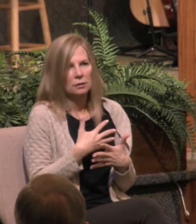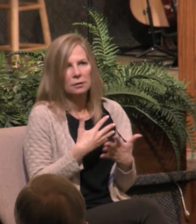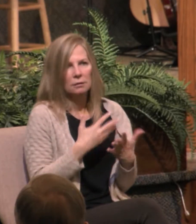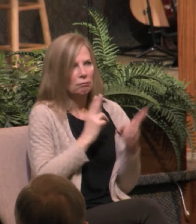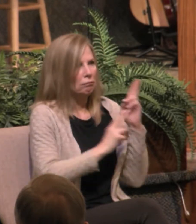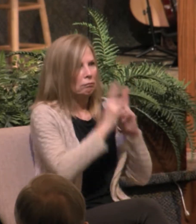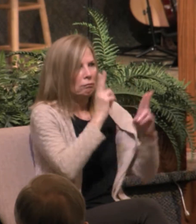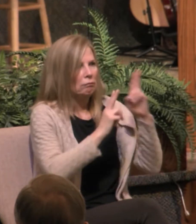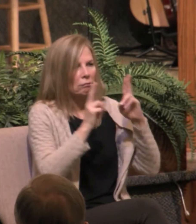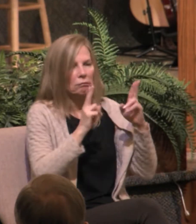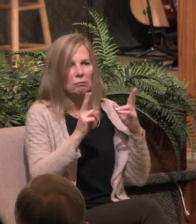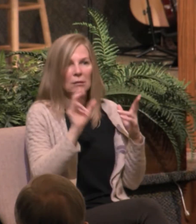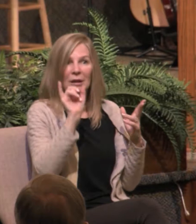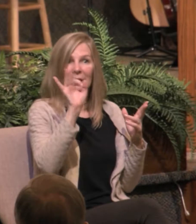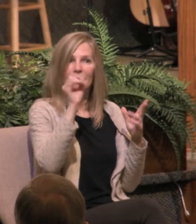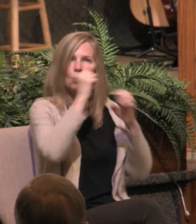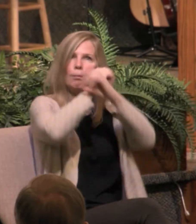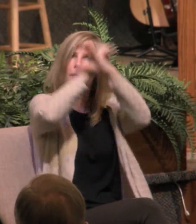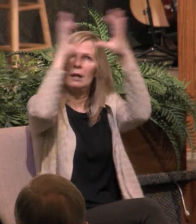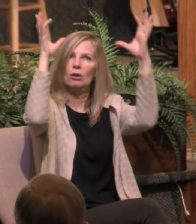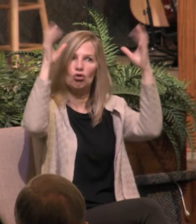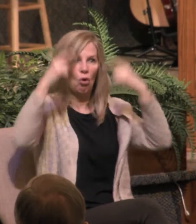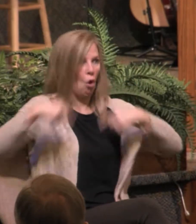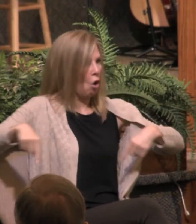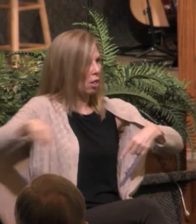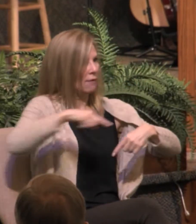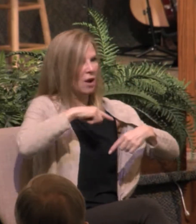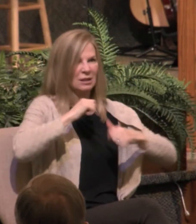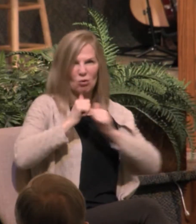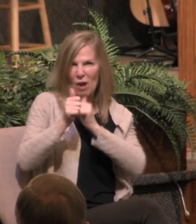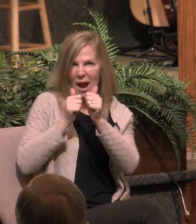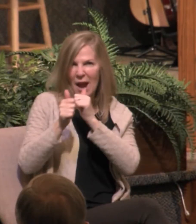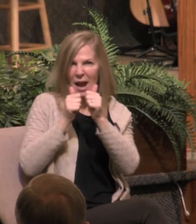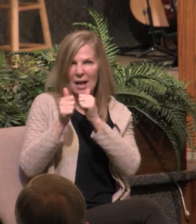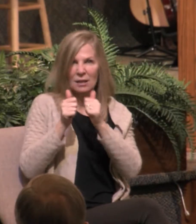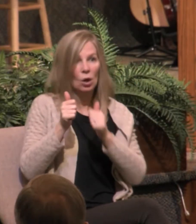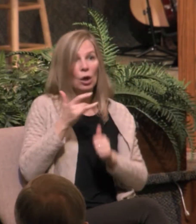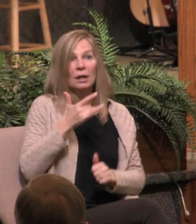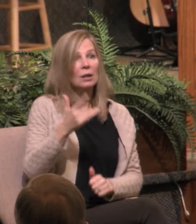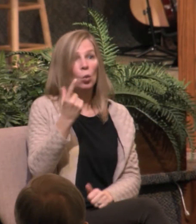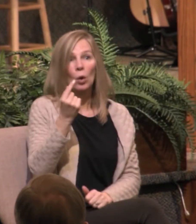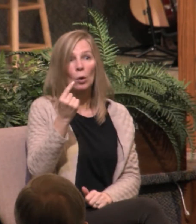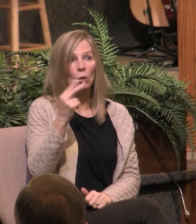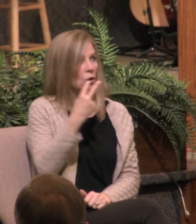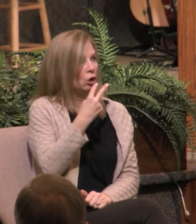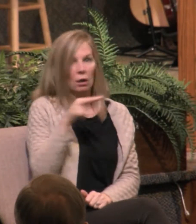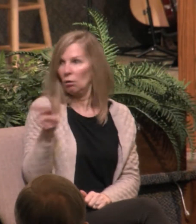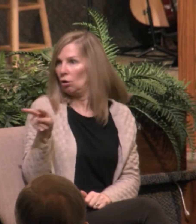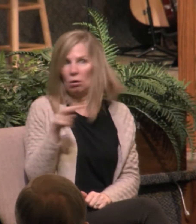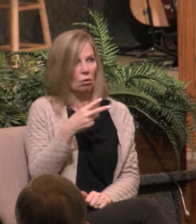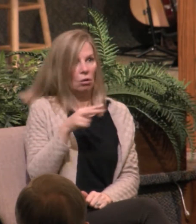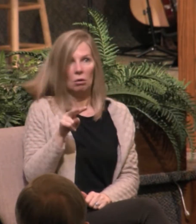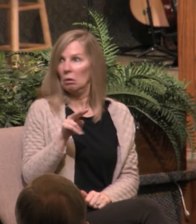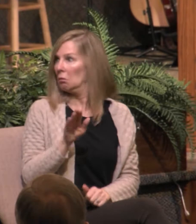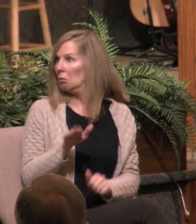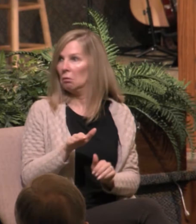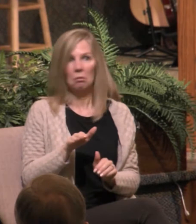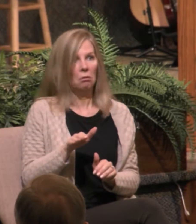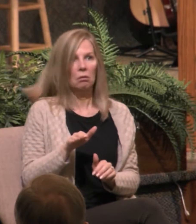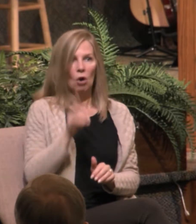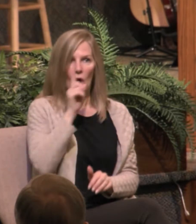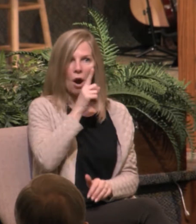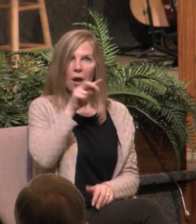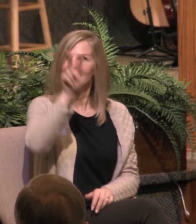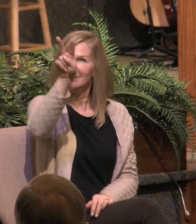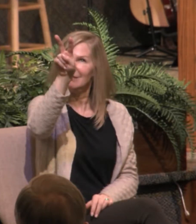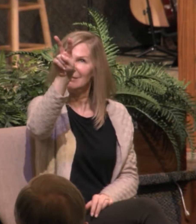If you picture all of us in the race going towards the finish line, what we're doing is we're looking side to side at all the dangers along the way, and we're taking our eye off